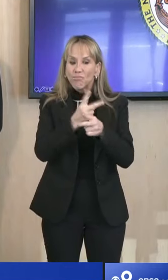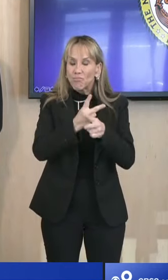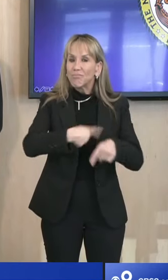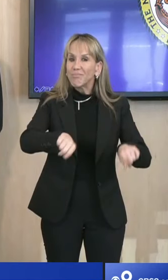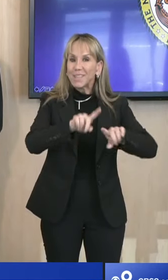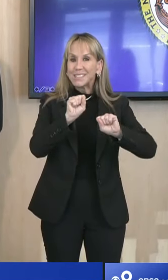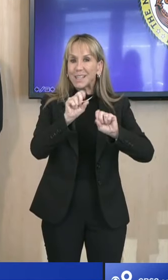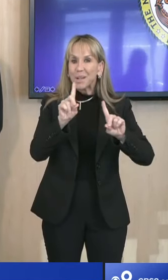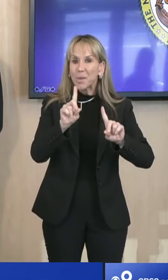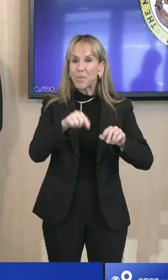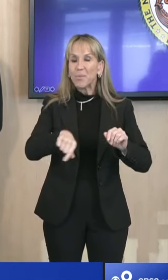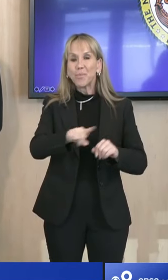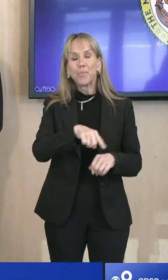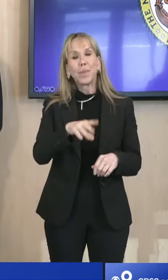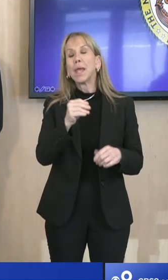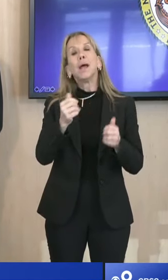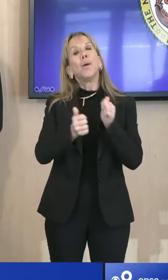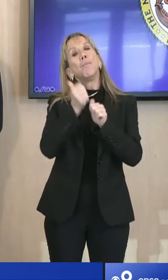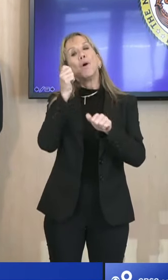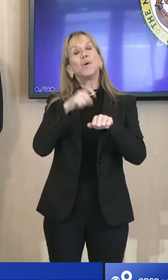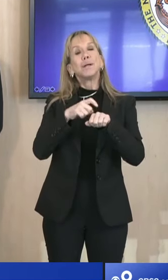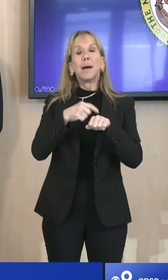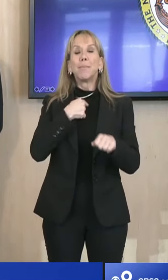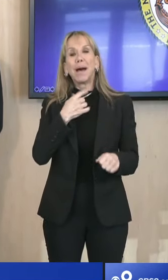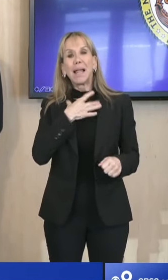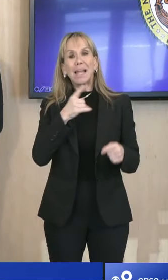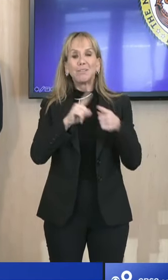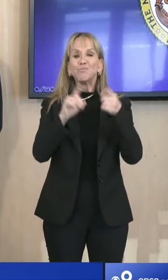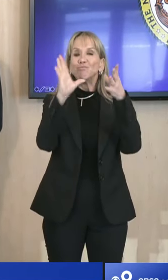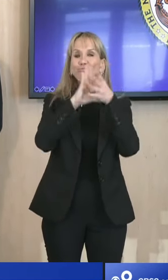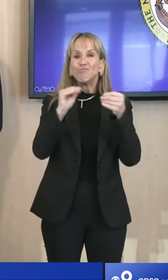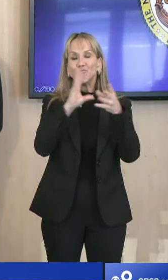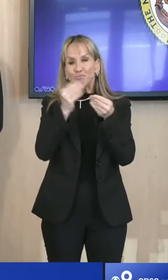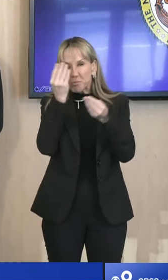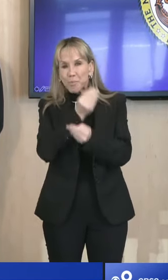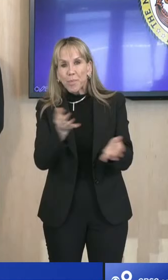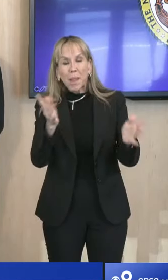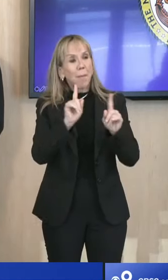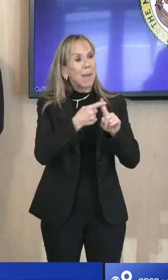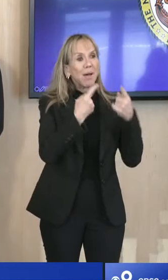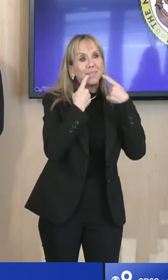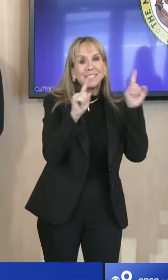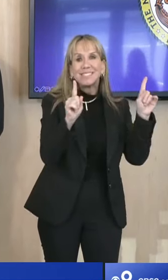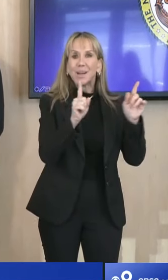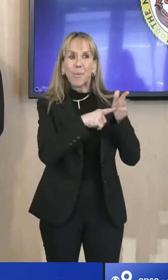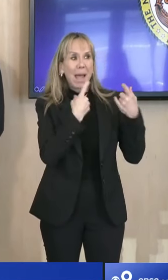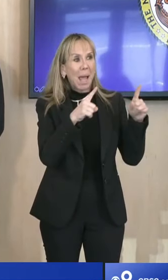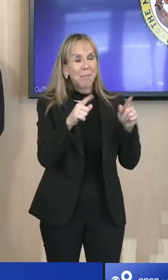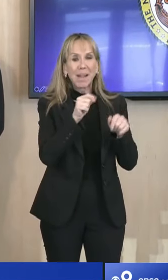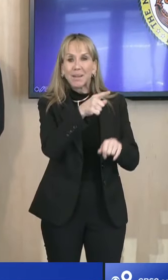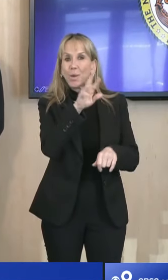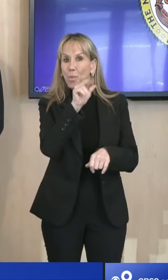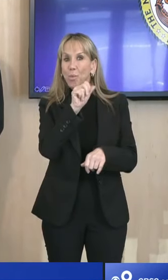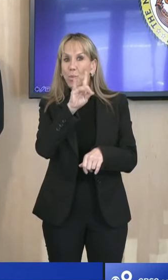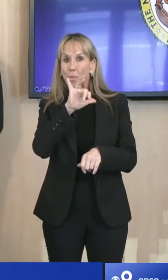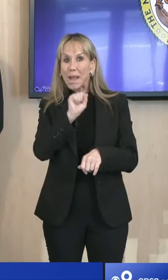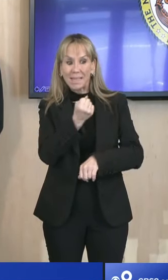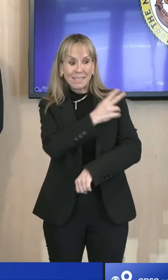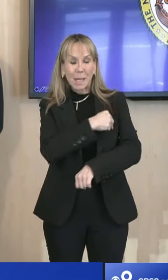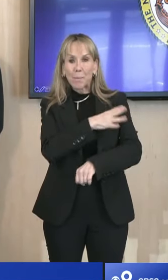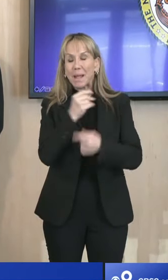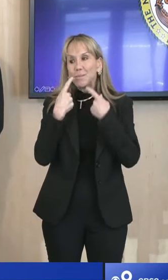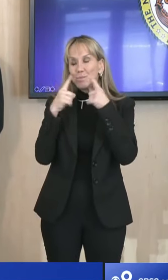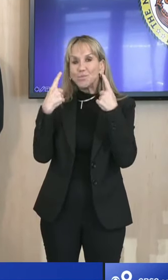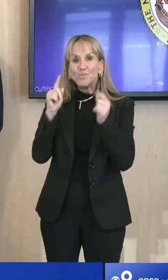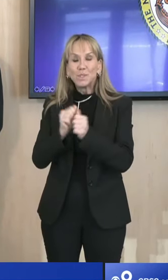Normally when I speak publicly, I like to share stories about our latest breakthrough at Rady Children's or our treatment successes. But today, we are really about